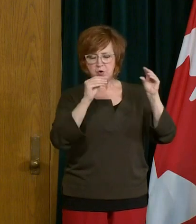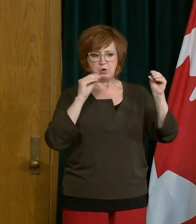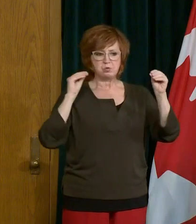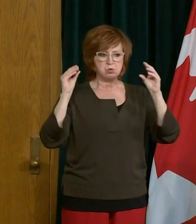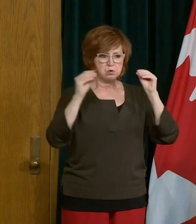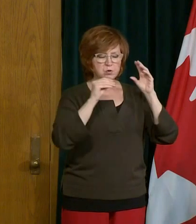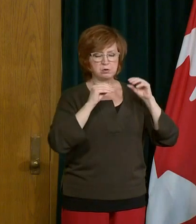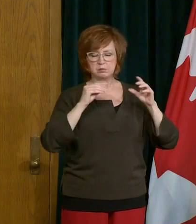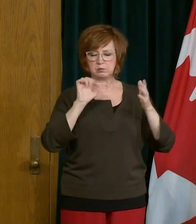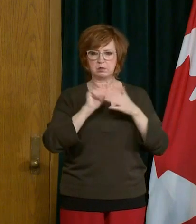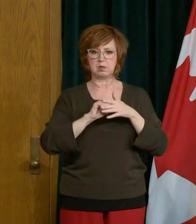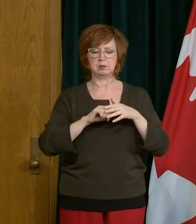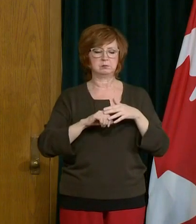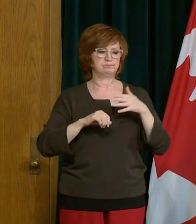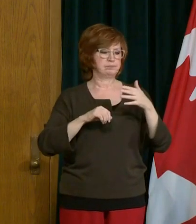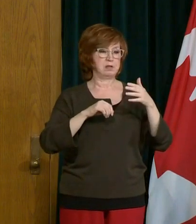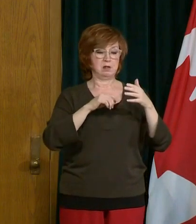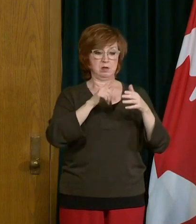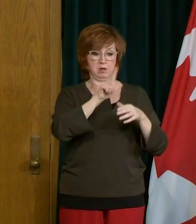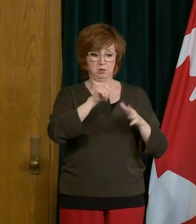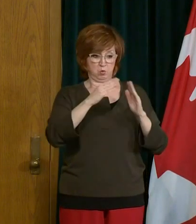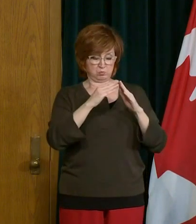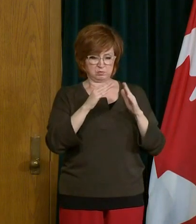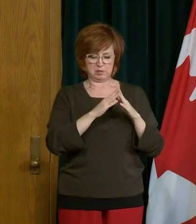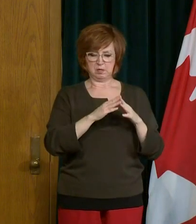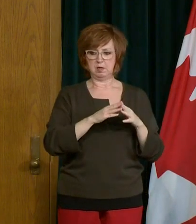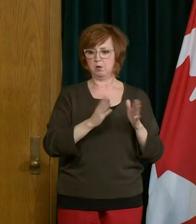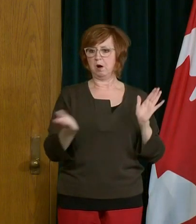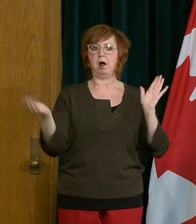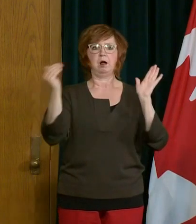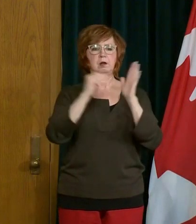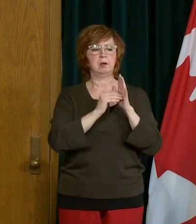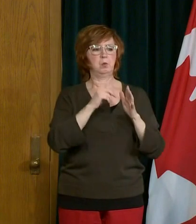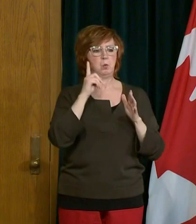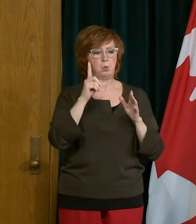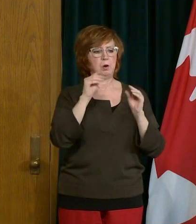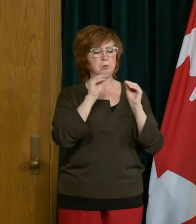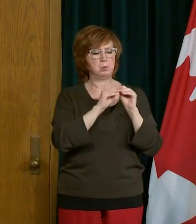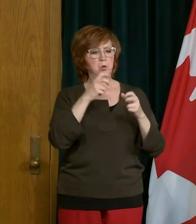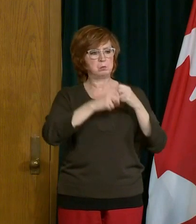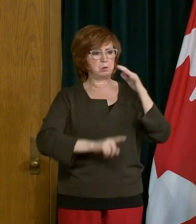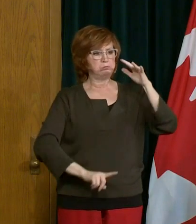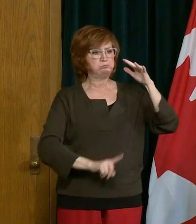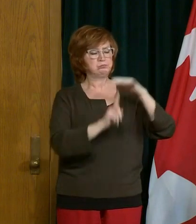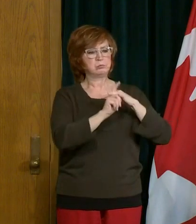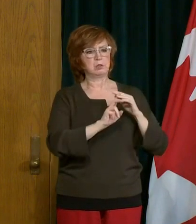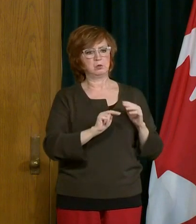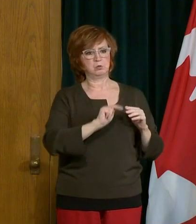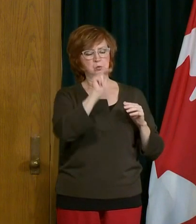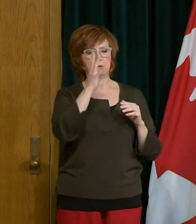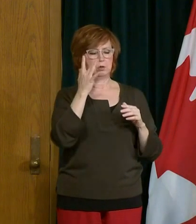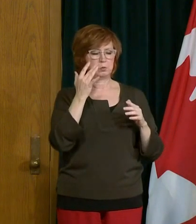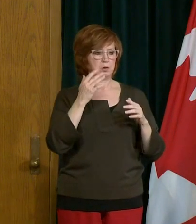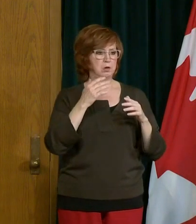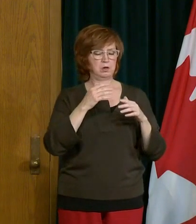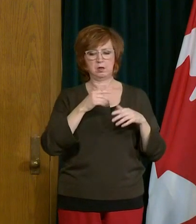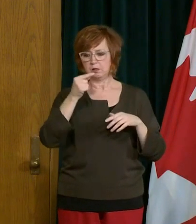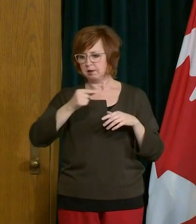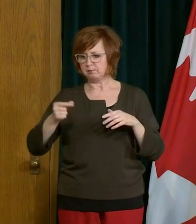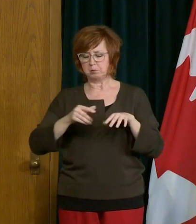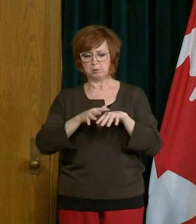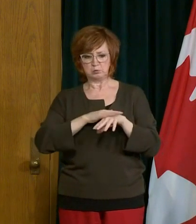northern Saskatchewan. What lessons are you taking away from this, and what do you think might be done going into the future